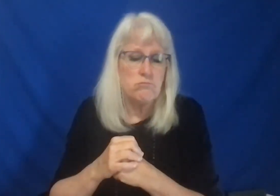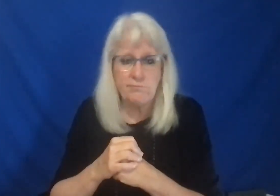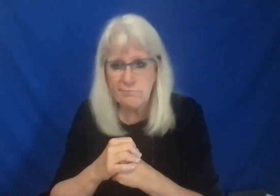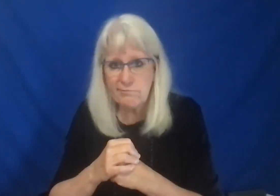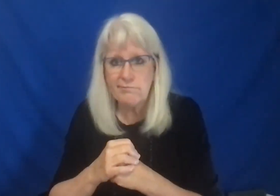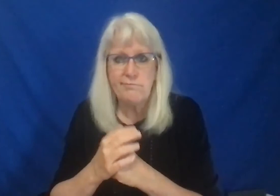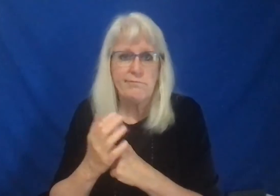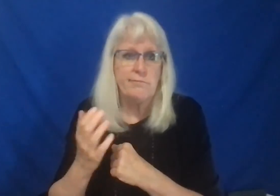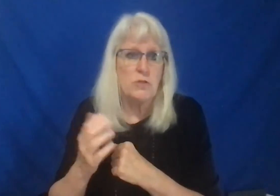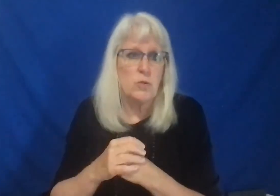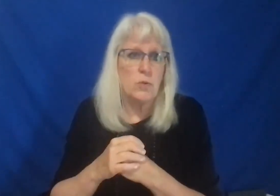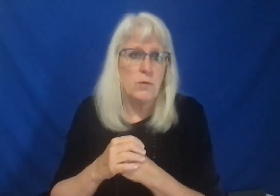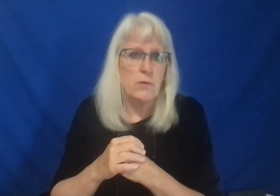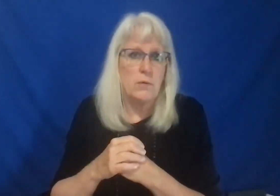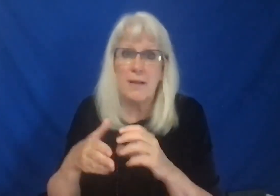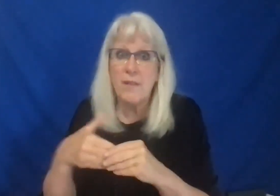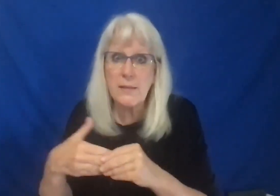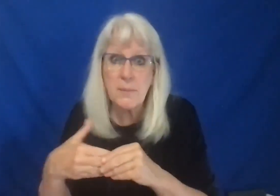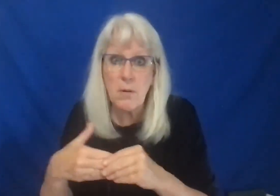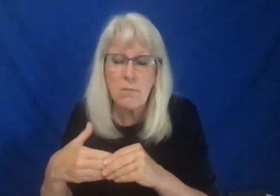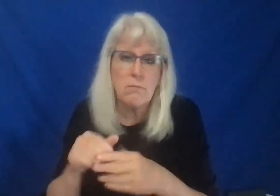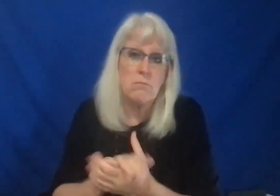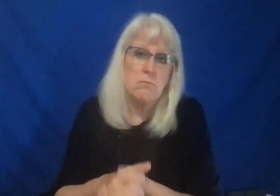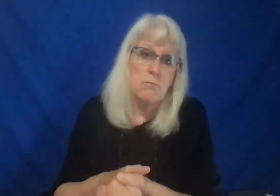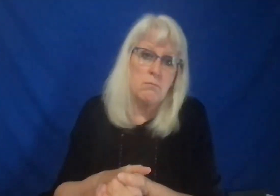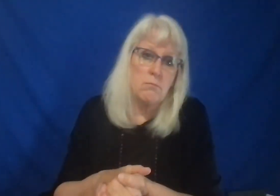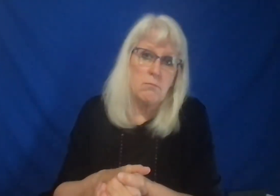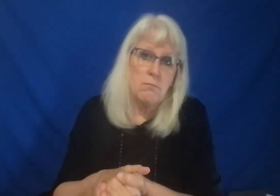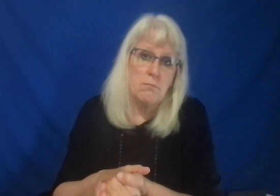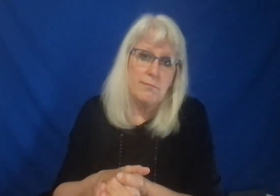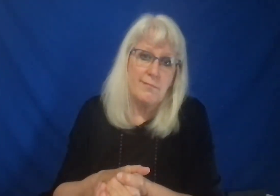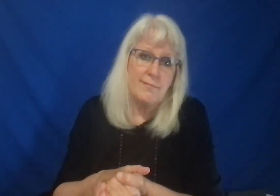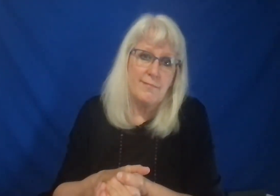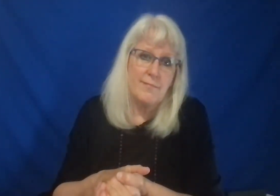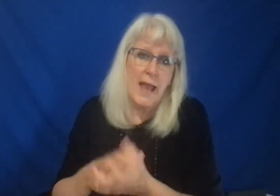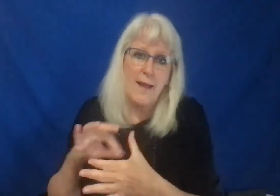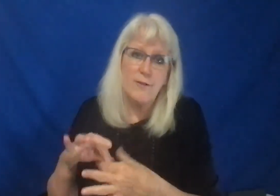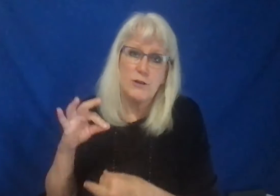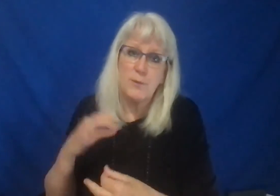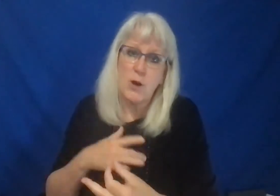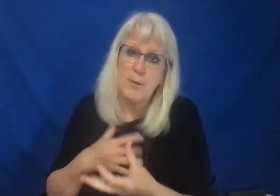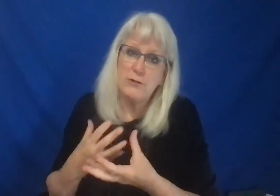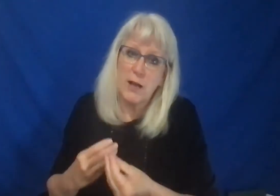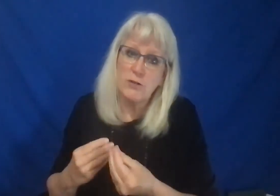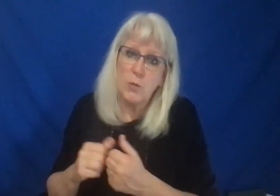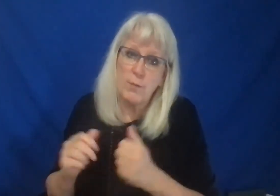to be flexible, to have a gentle spirit, to be soft, to